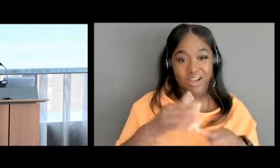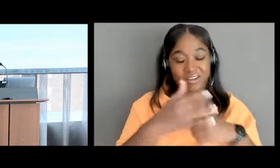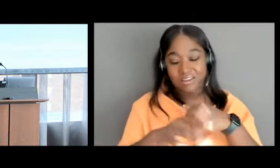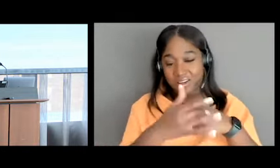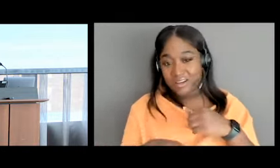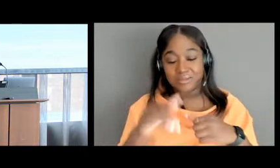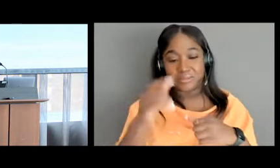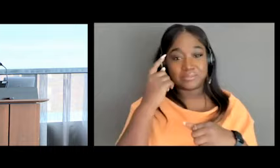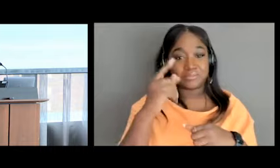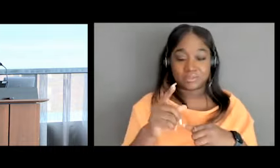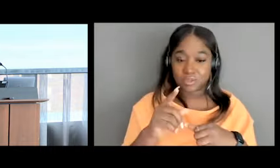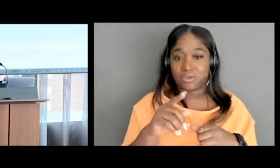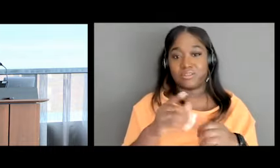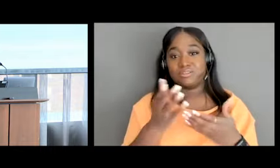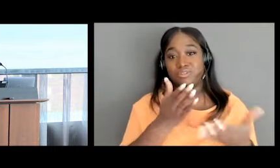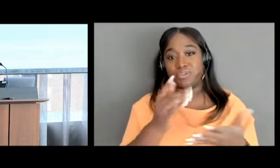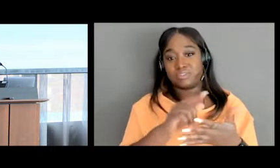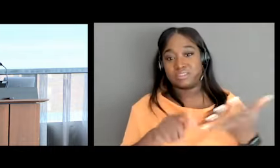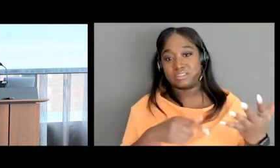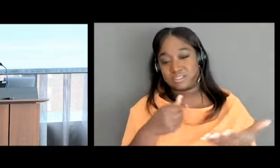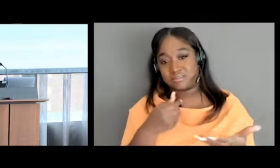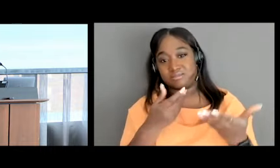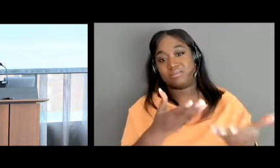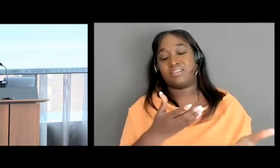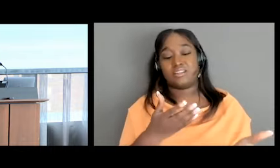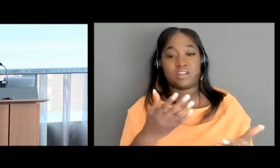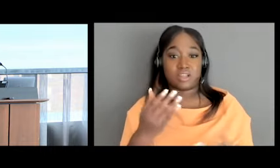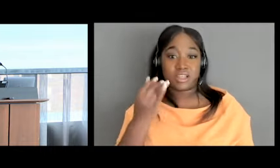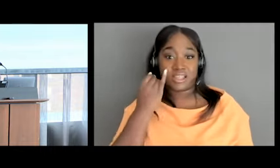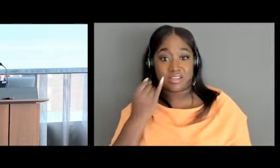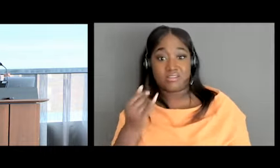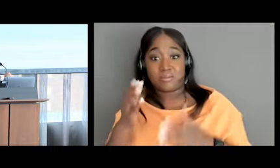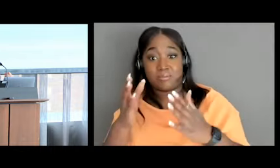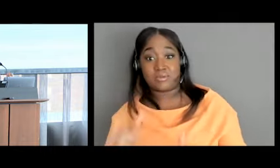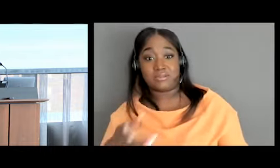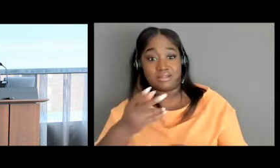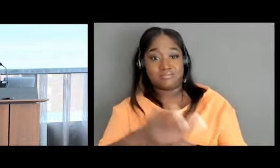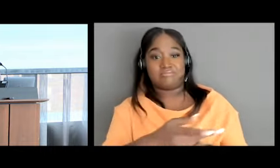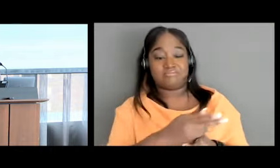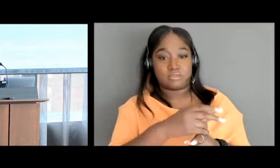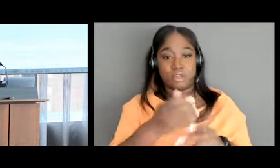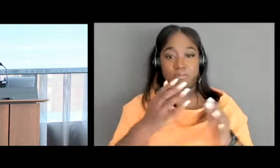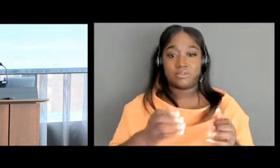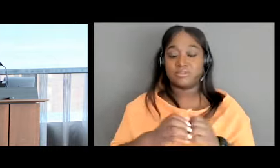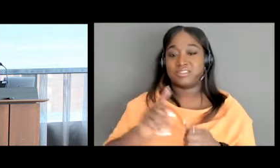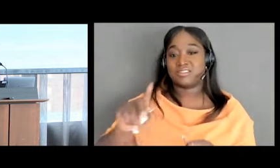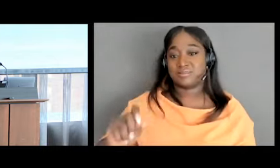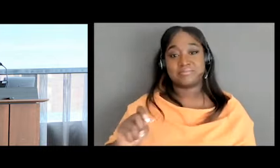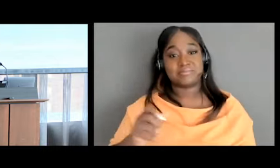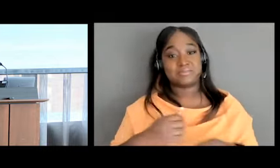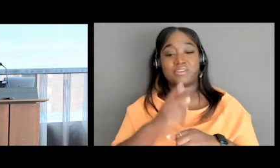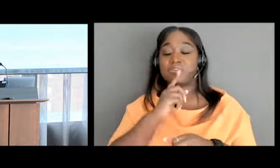a service, a person who's caregiving for another person with a disability, that the transportation network is able to